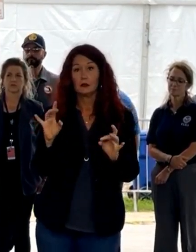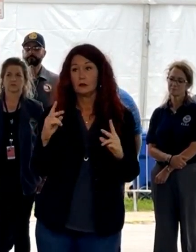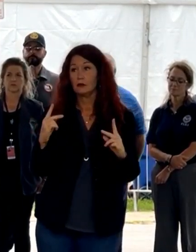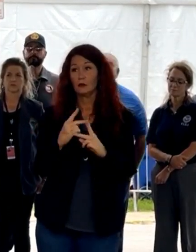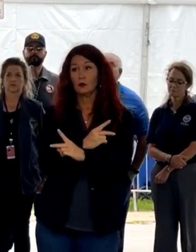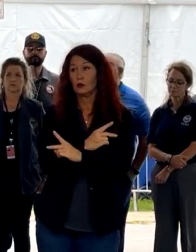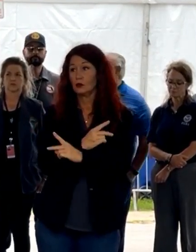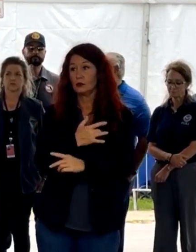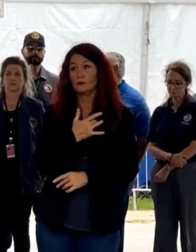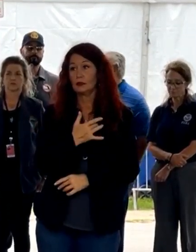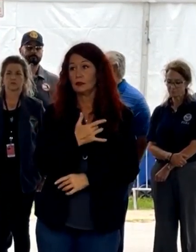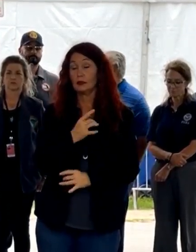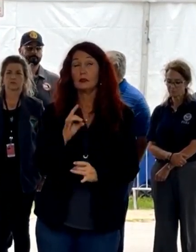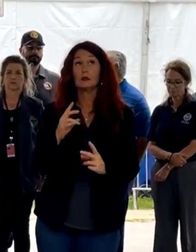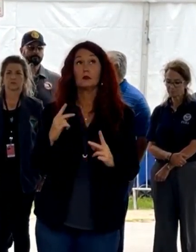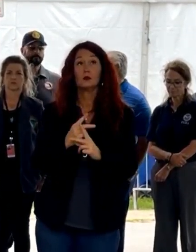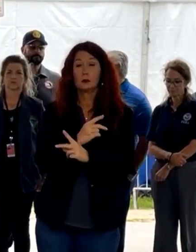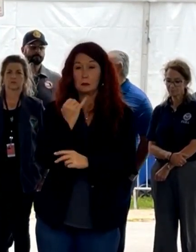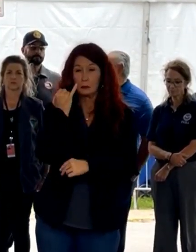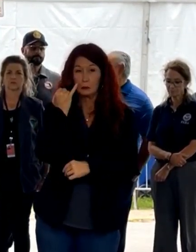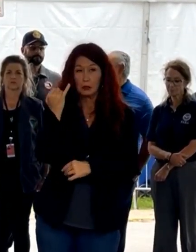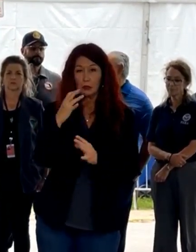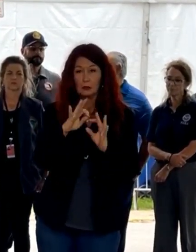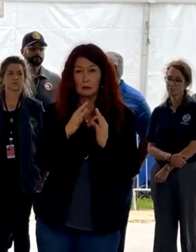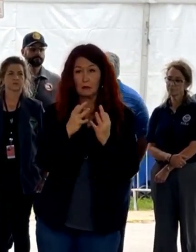The waiting is unbearable. And so